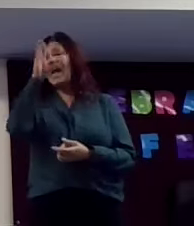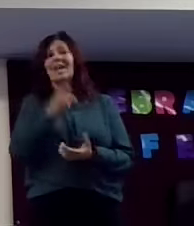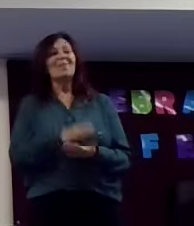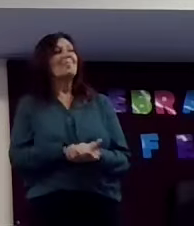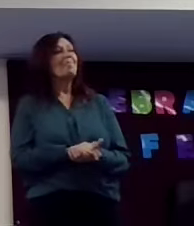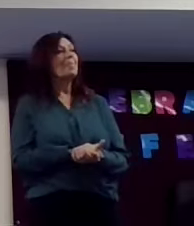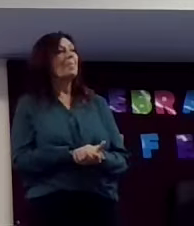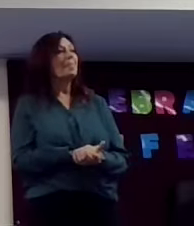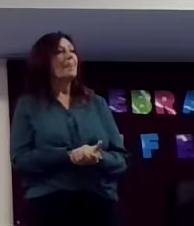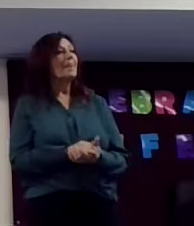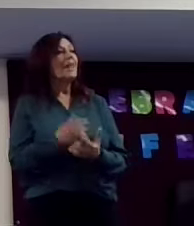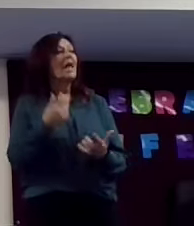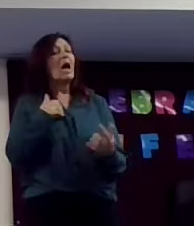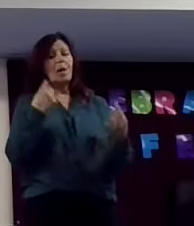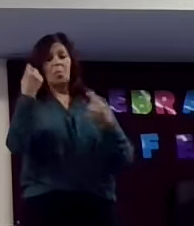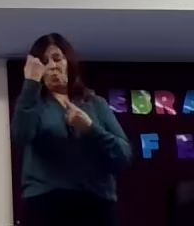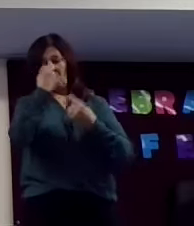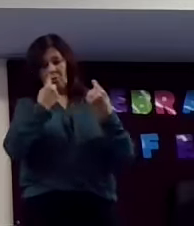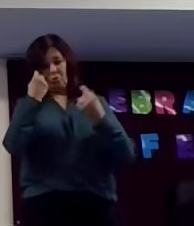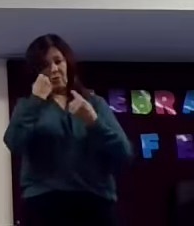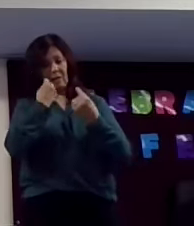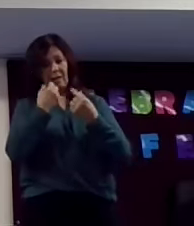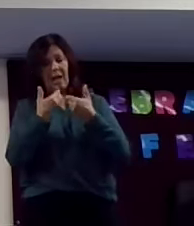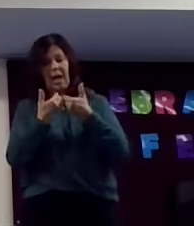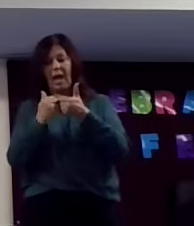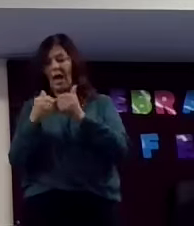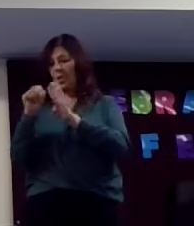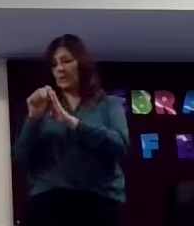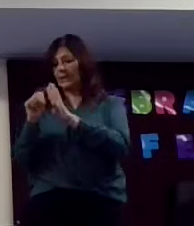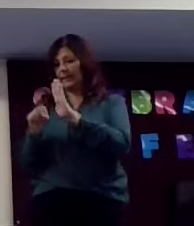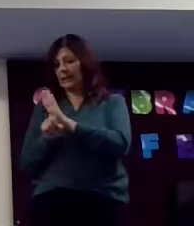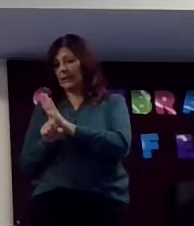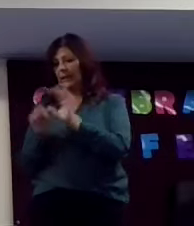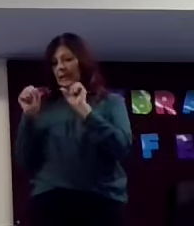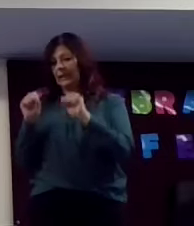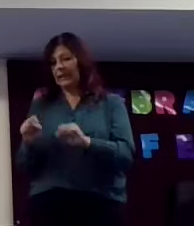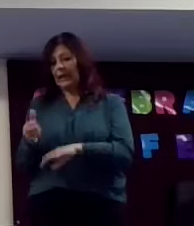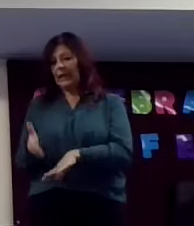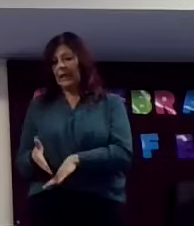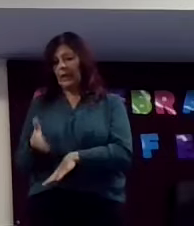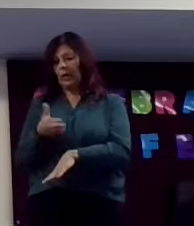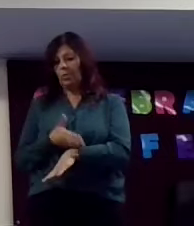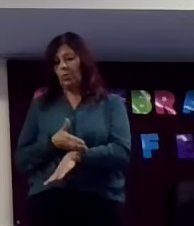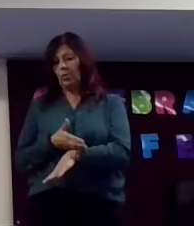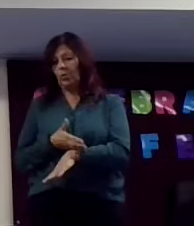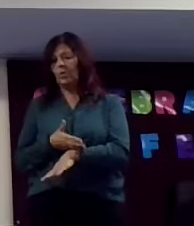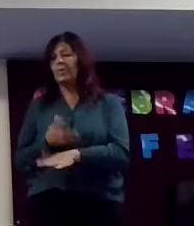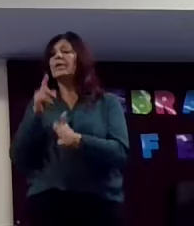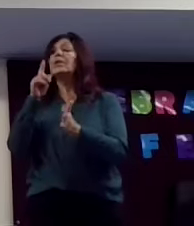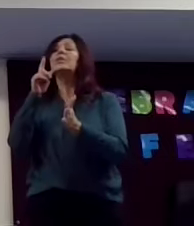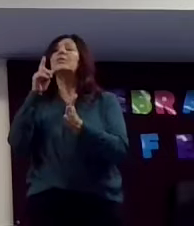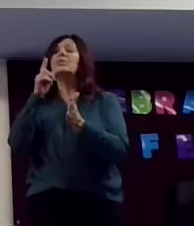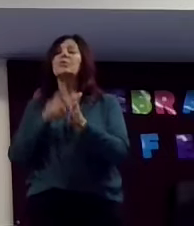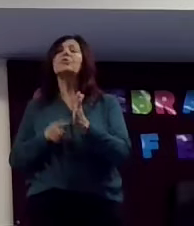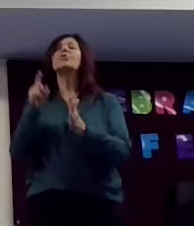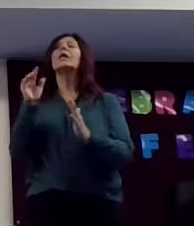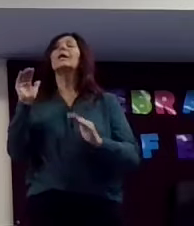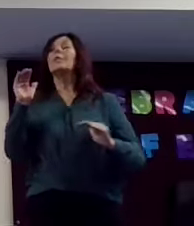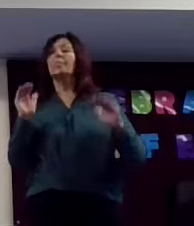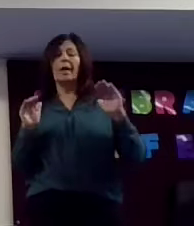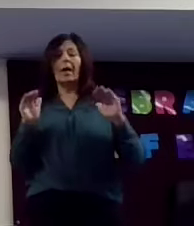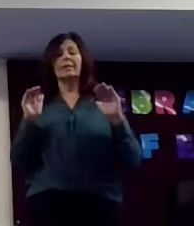Hi. I'm wondering if how the state can improve the checks and balances of